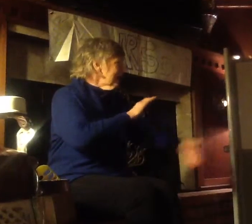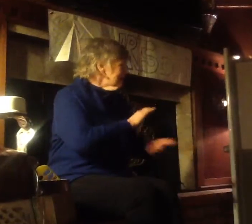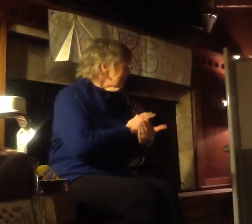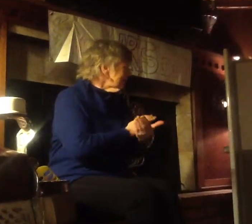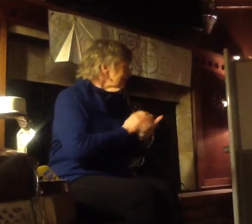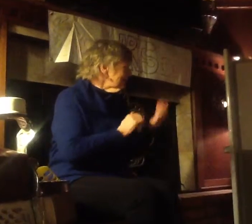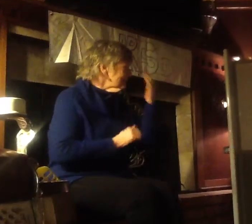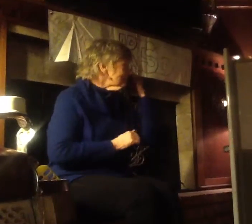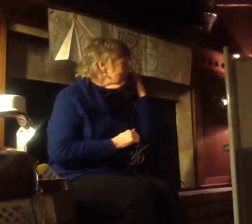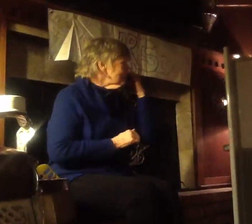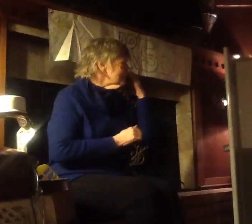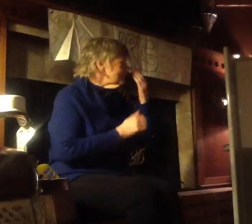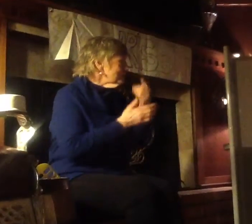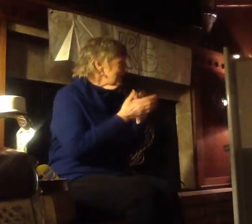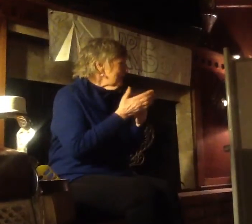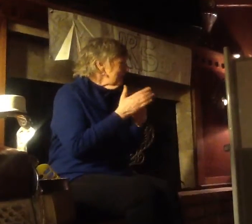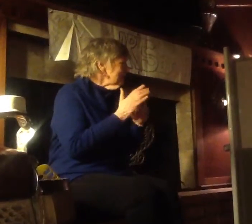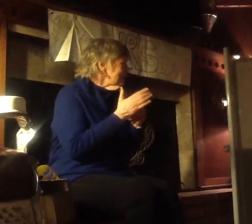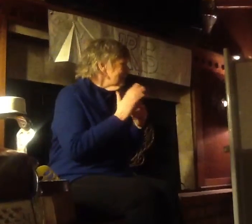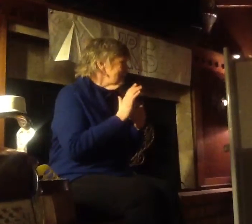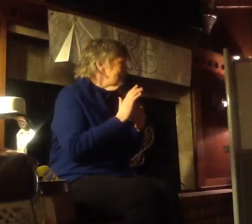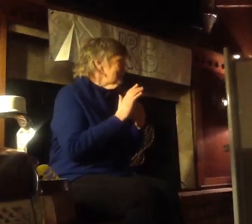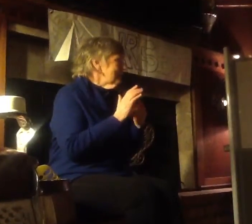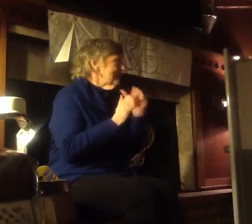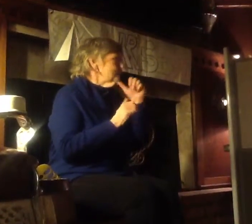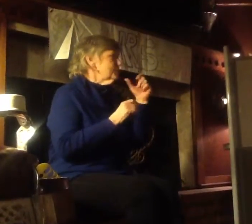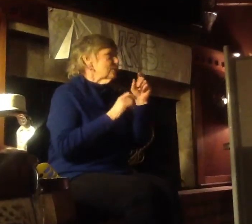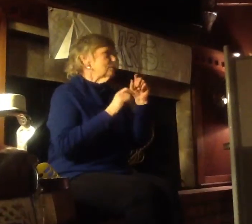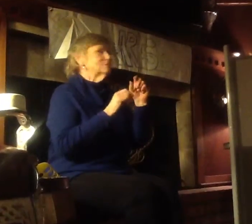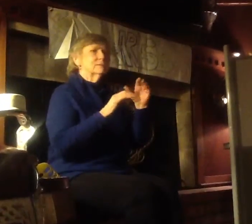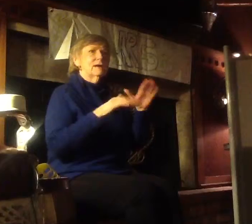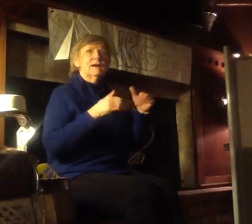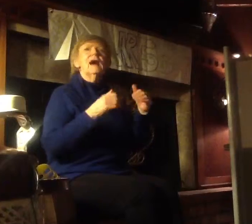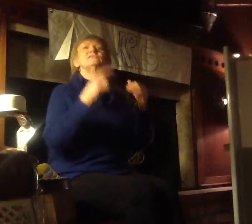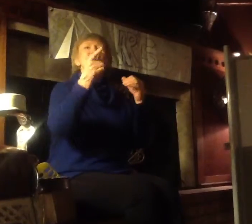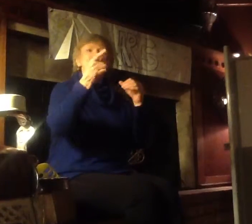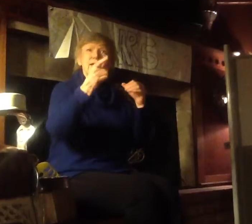all night. Do you know what I mean? I don't know.